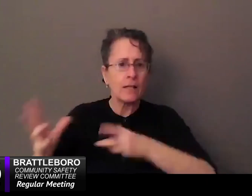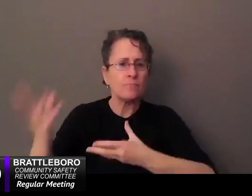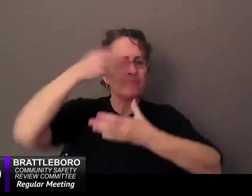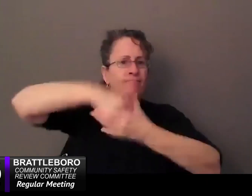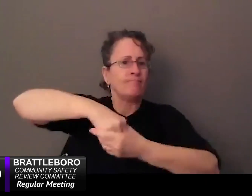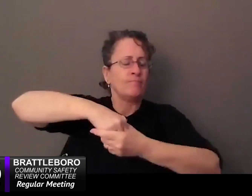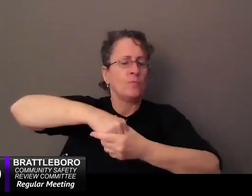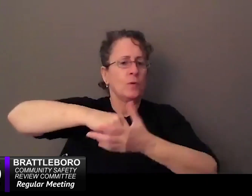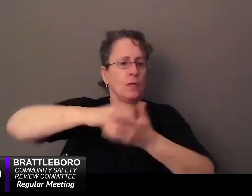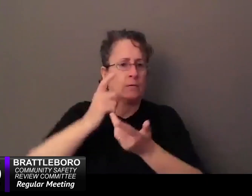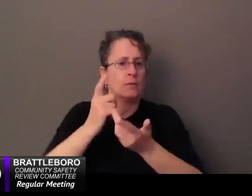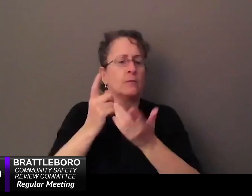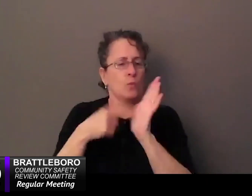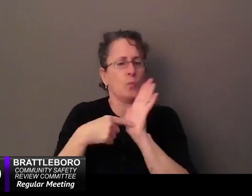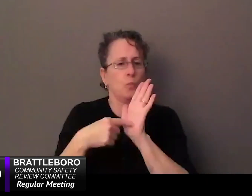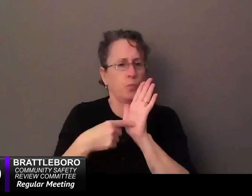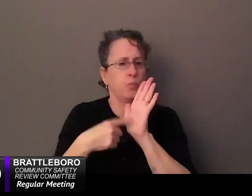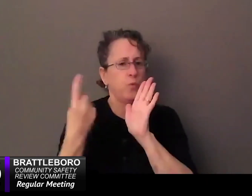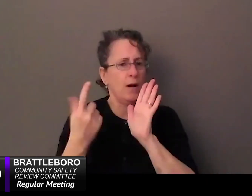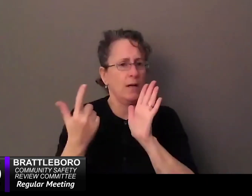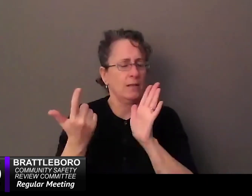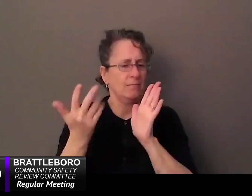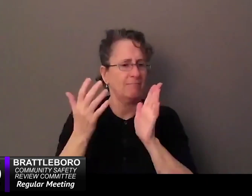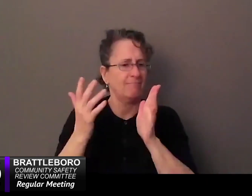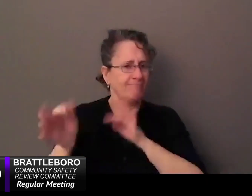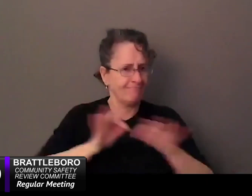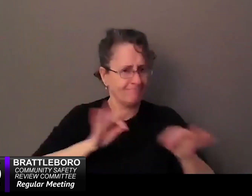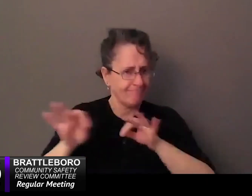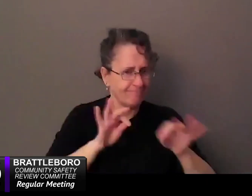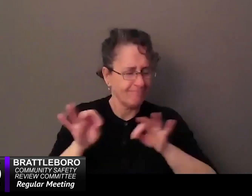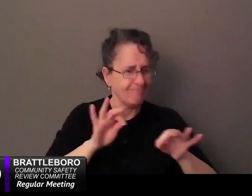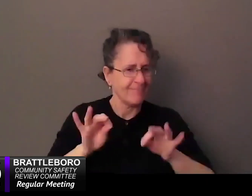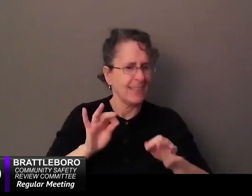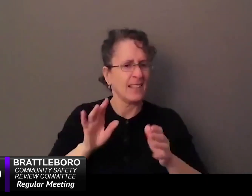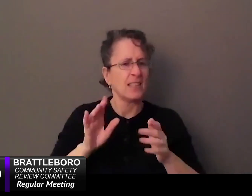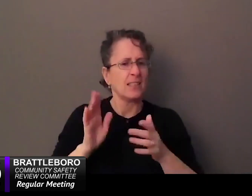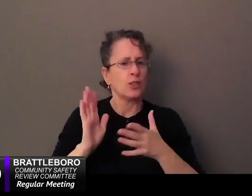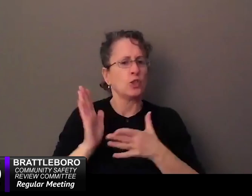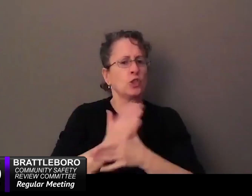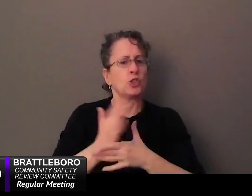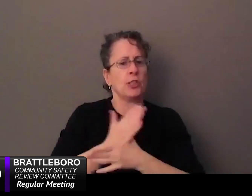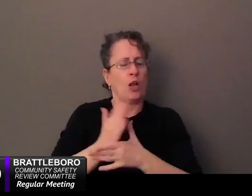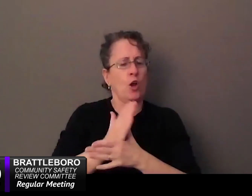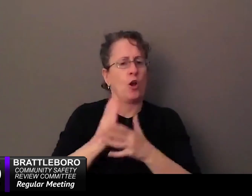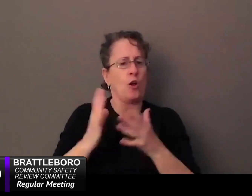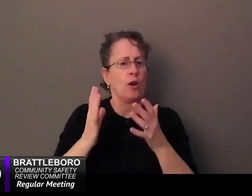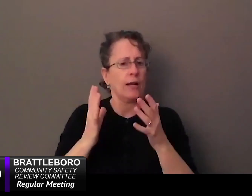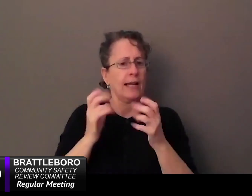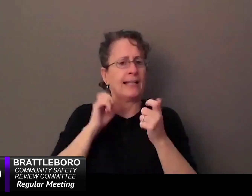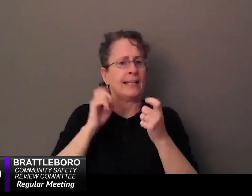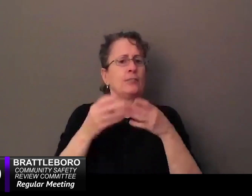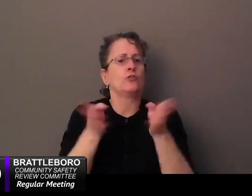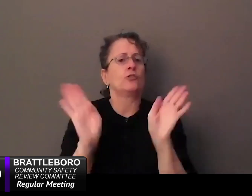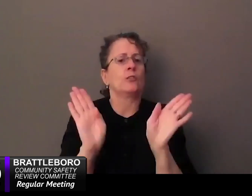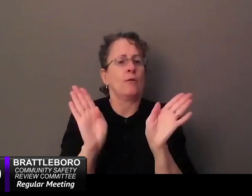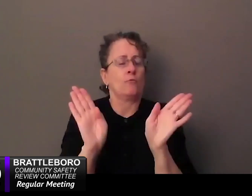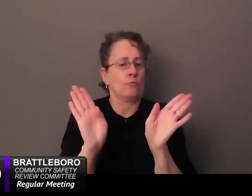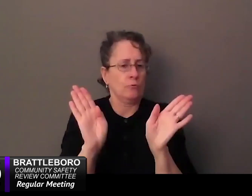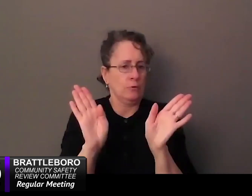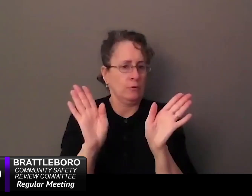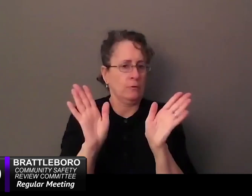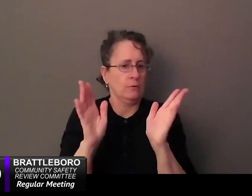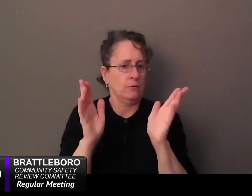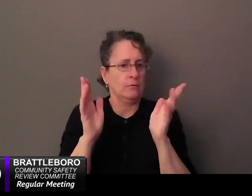information that we are able to receive and share as part of the community's experience with safety, danger, and